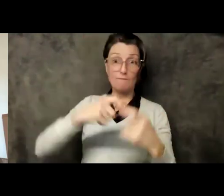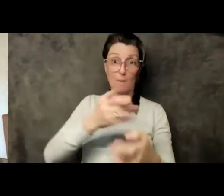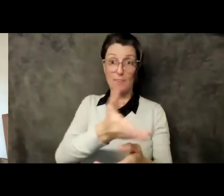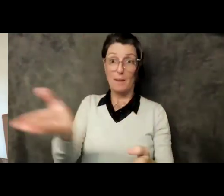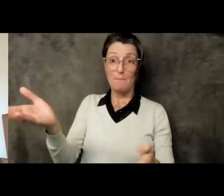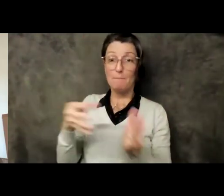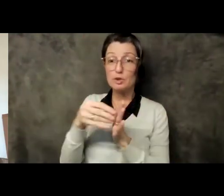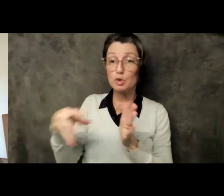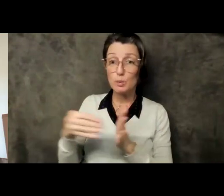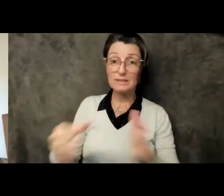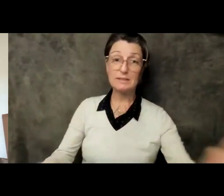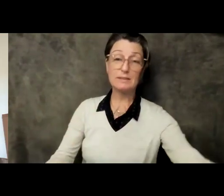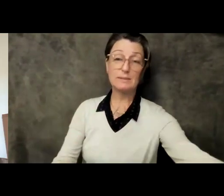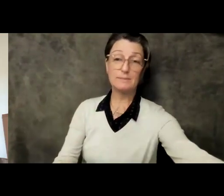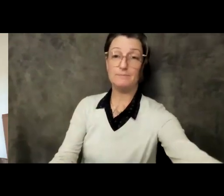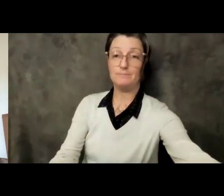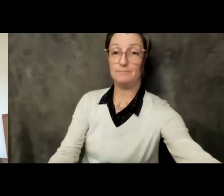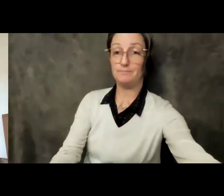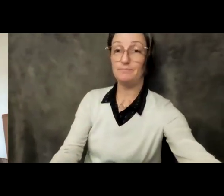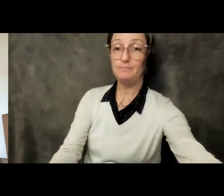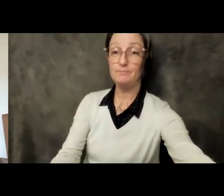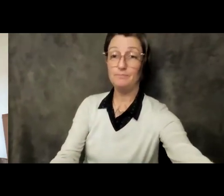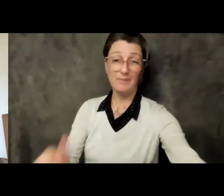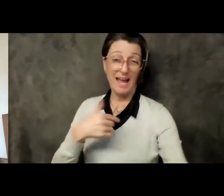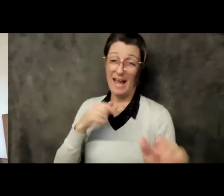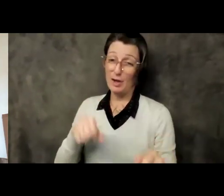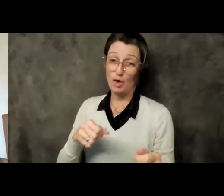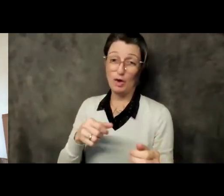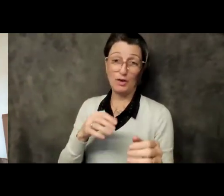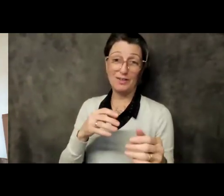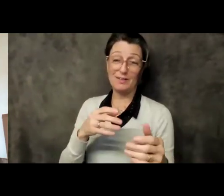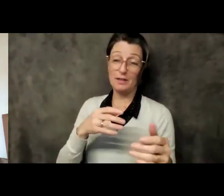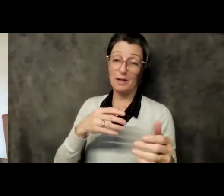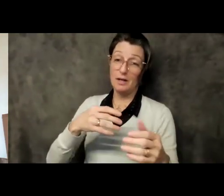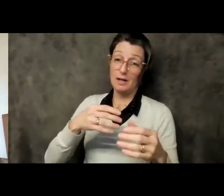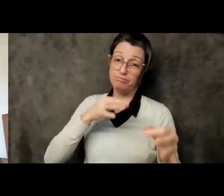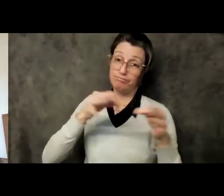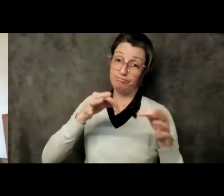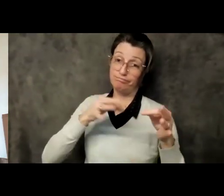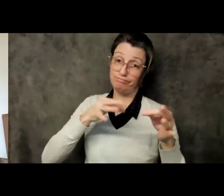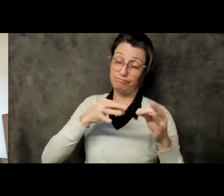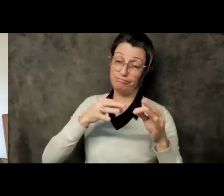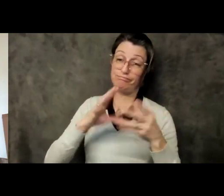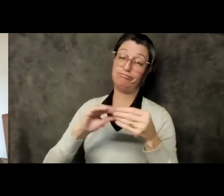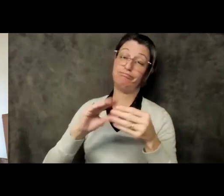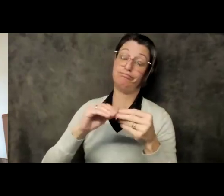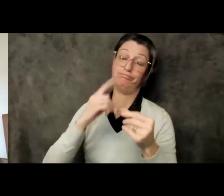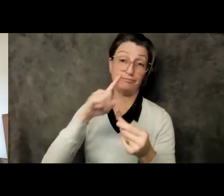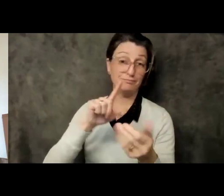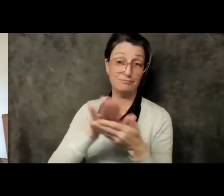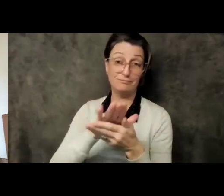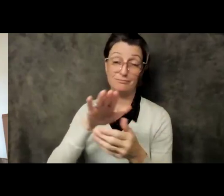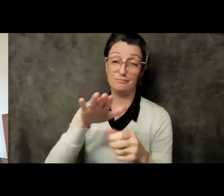So I could talk about that teaching for the rest of the hour, but I want to jump onto some other things.